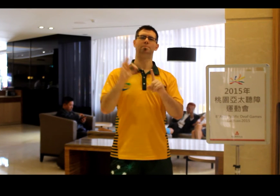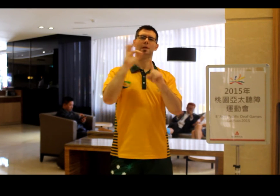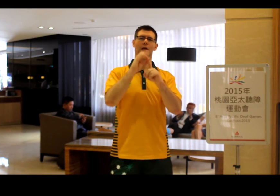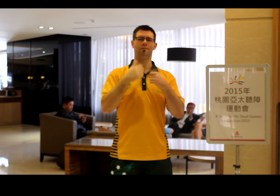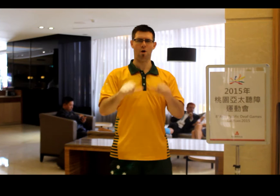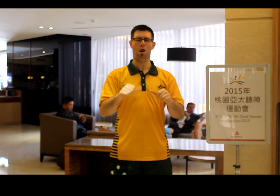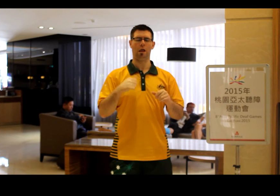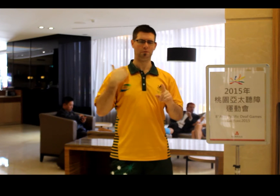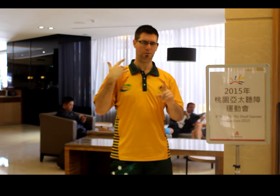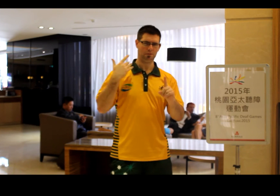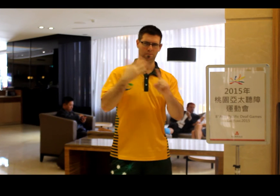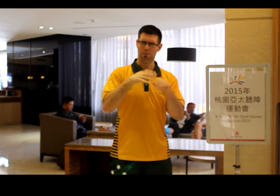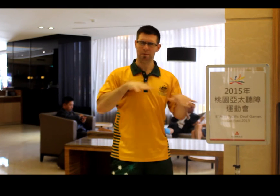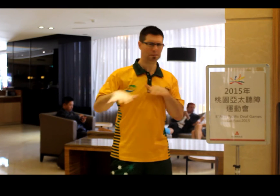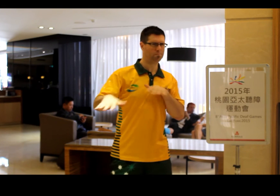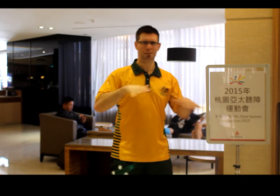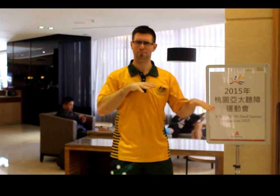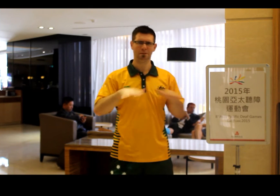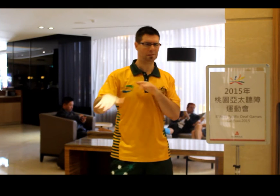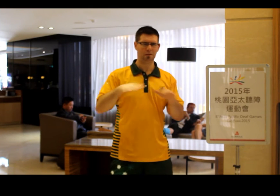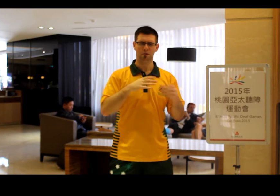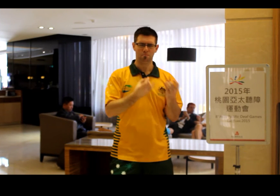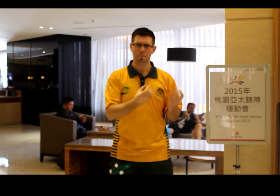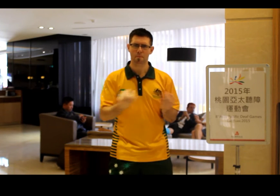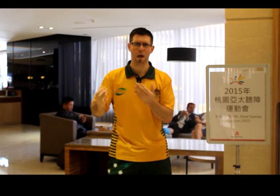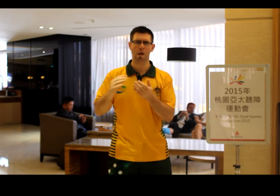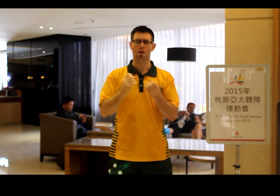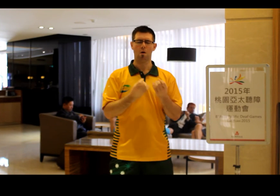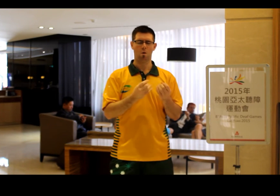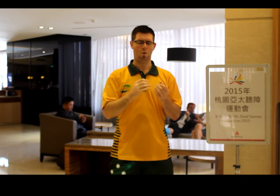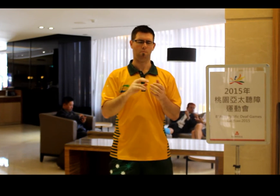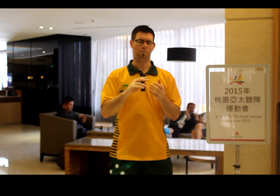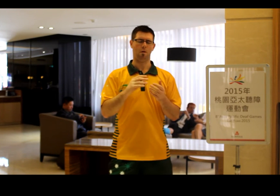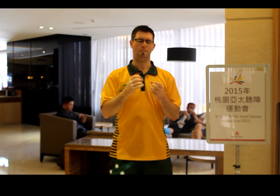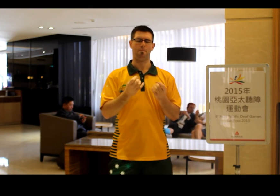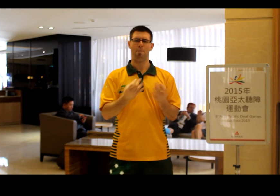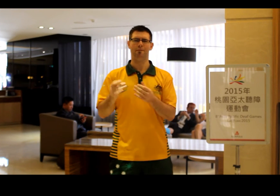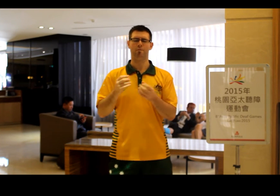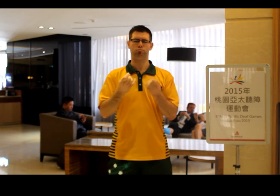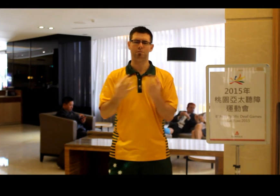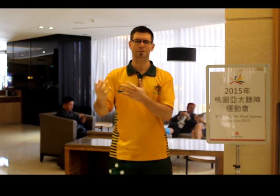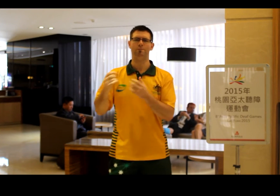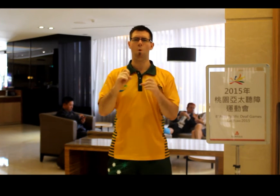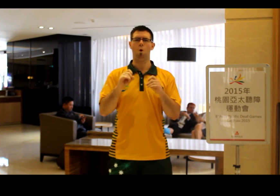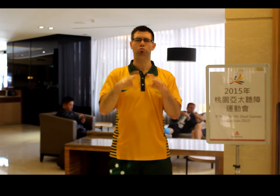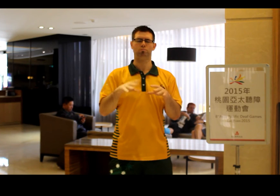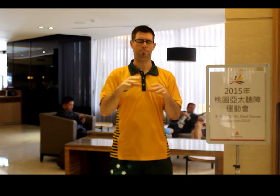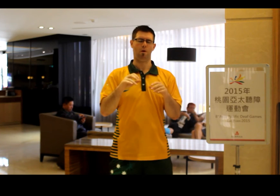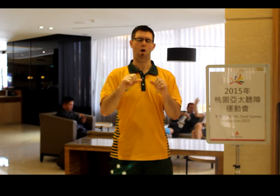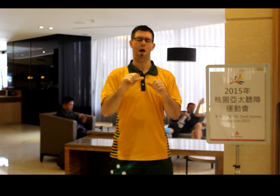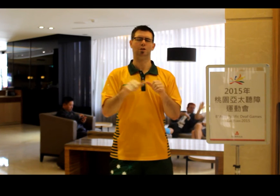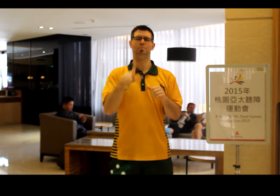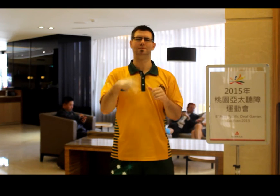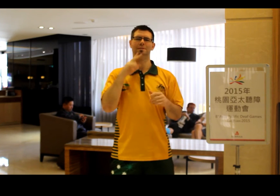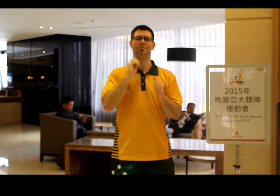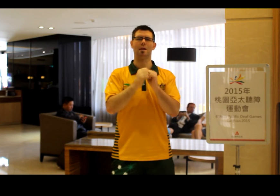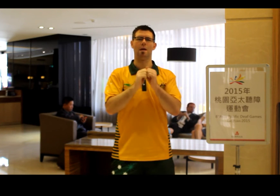2015. Finally, we've been able to give you an update today. It's been extremely busy. We've been busy preparing the team